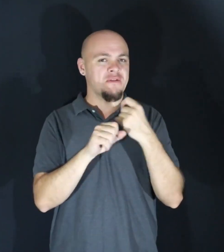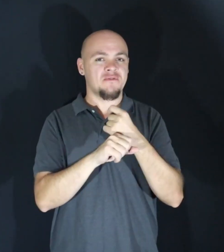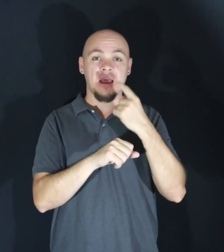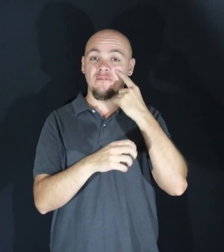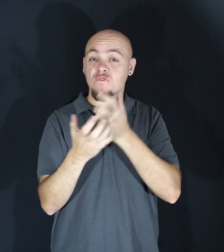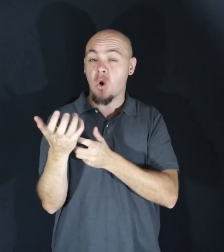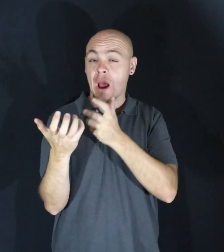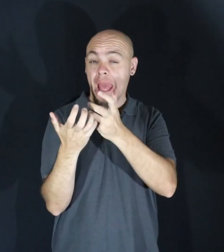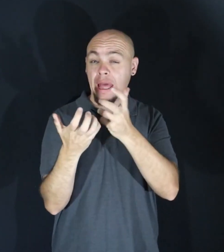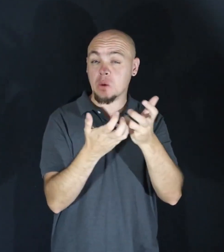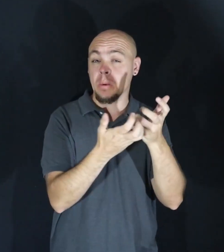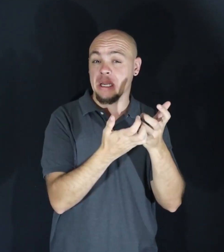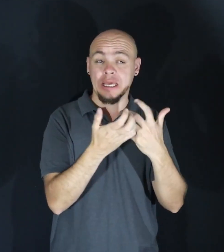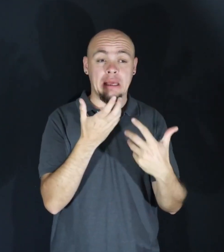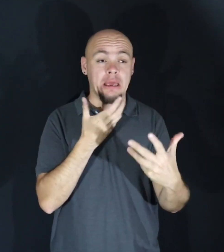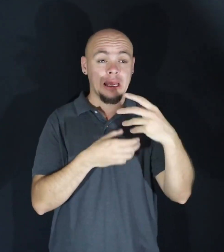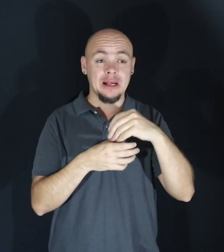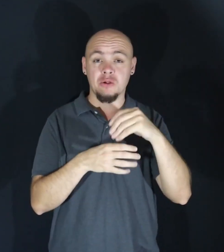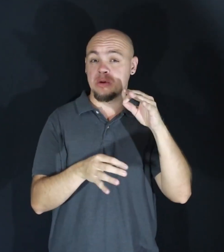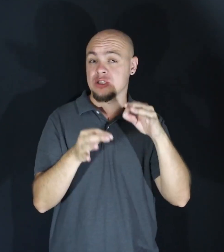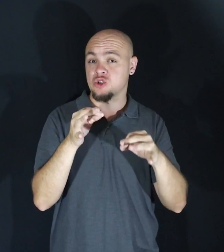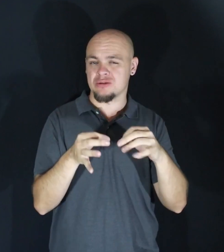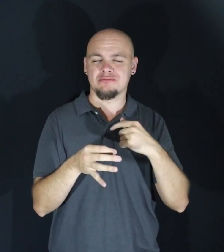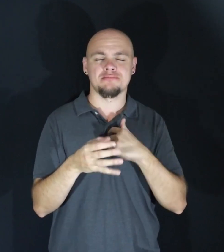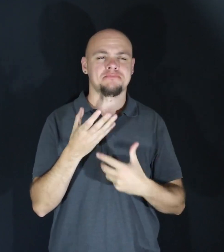equity, inclusion, and justice.